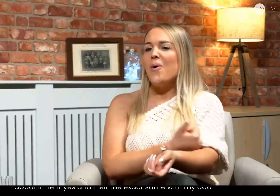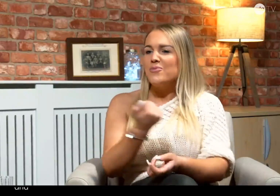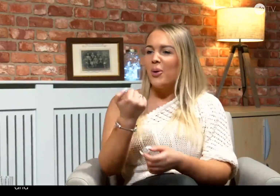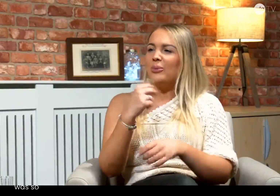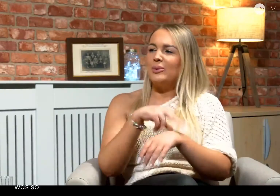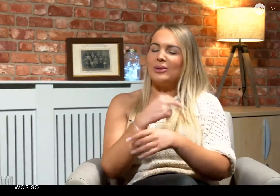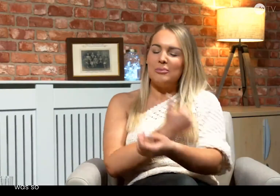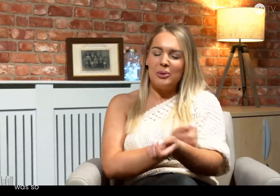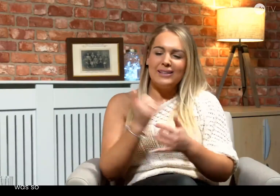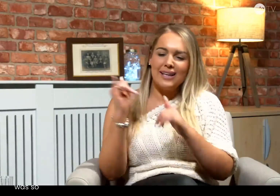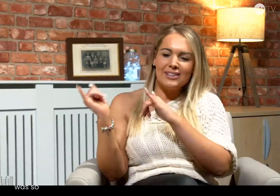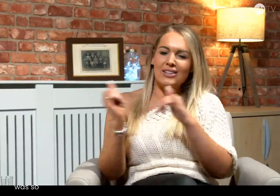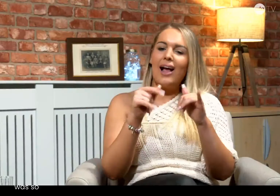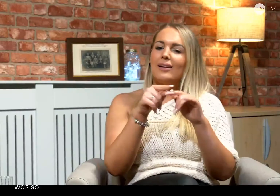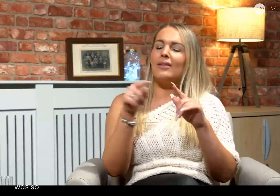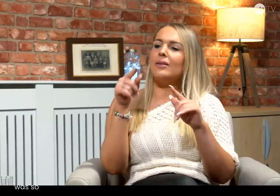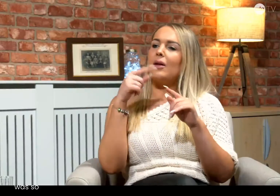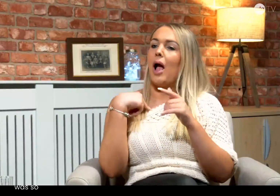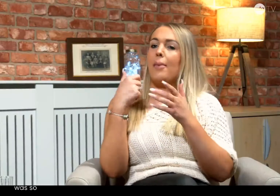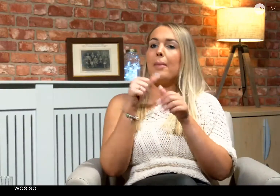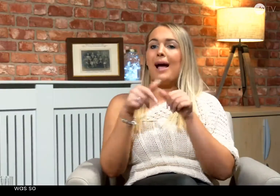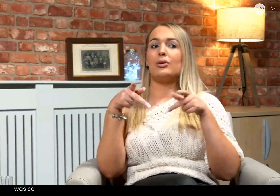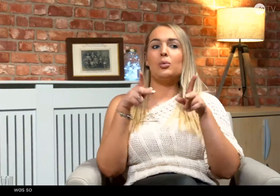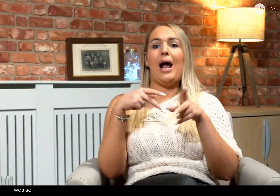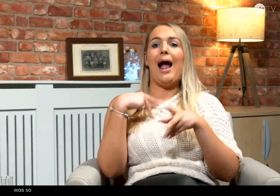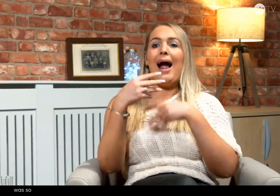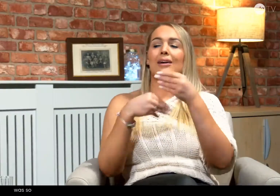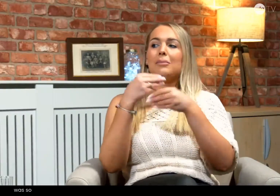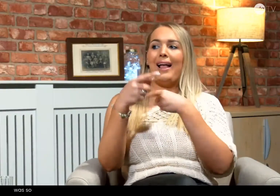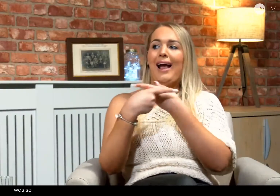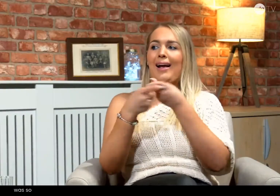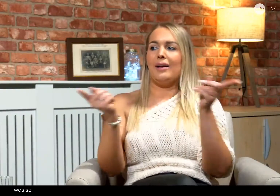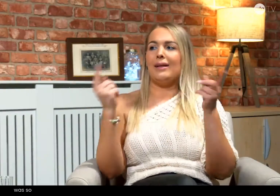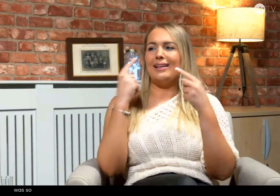concerned and confused. But, you know, we then went through all the blood tests, and